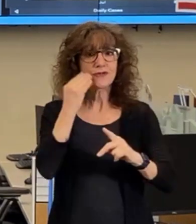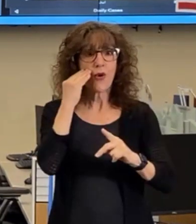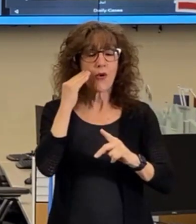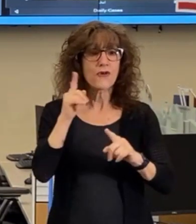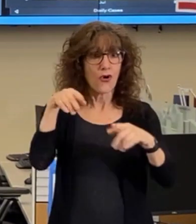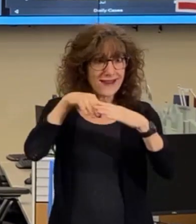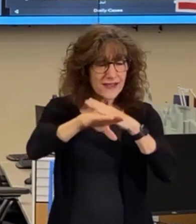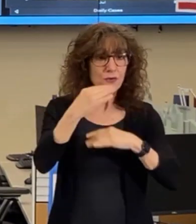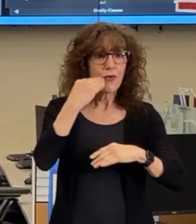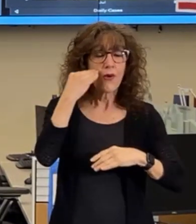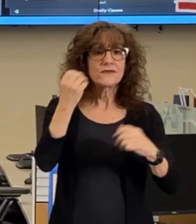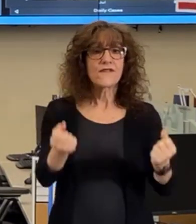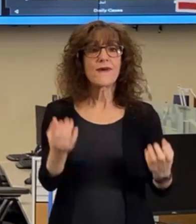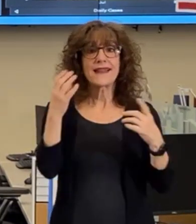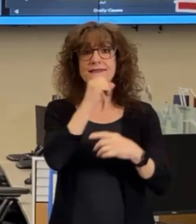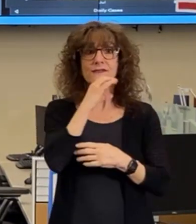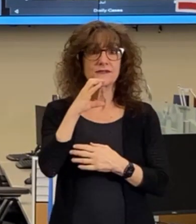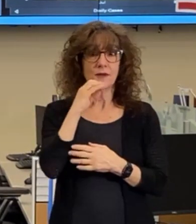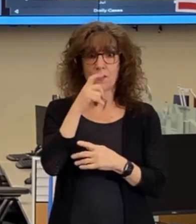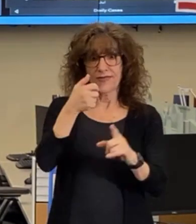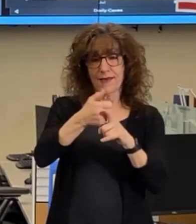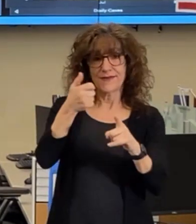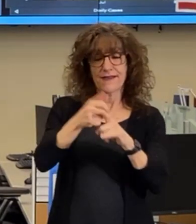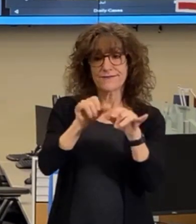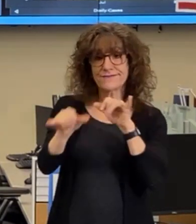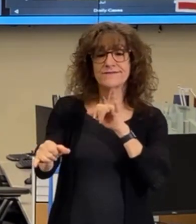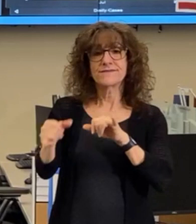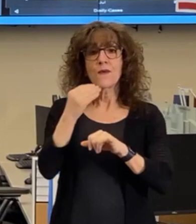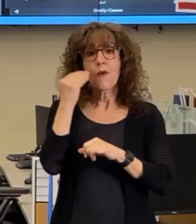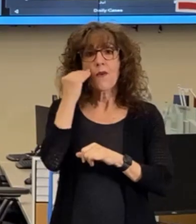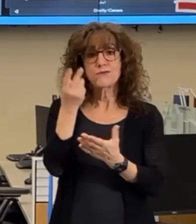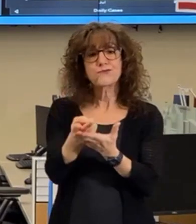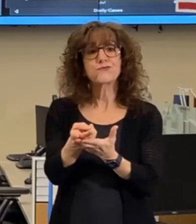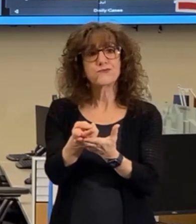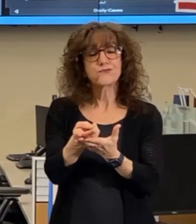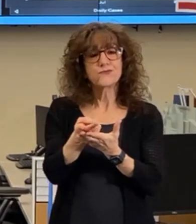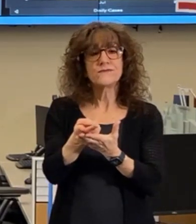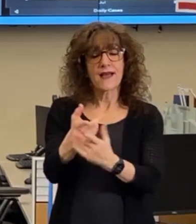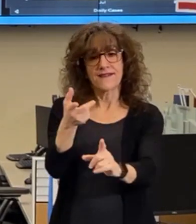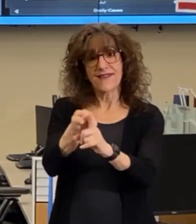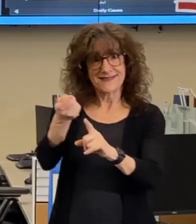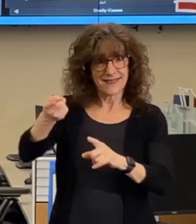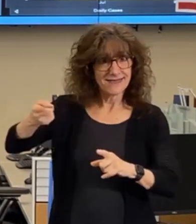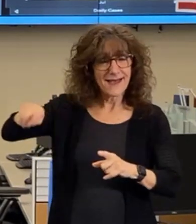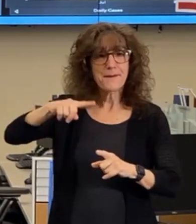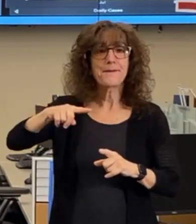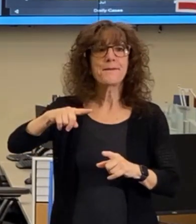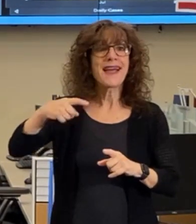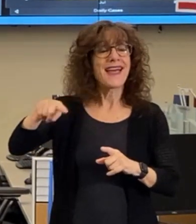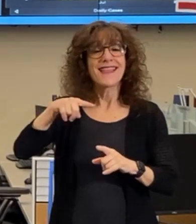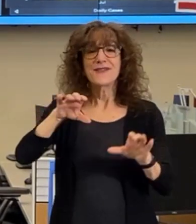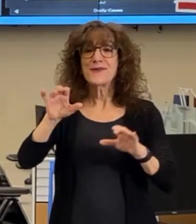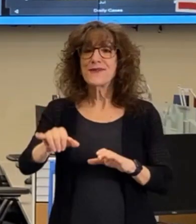bedside of many of our seniors who have been homebound and bedridden, and administered those vaccines. And I'm told that they not only do